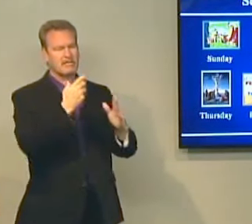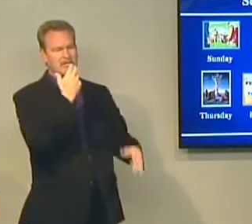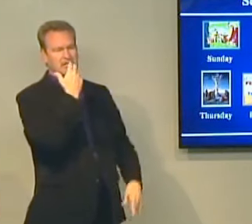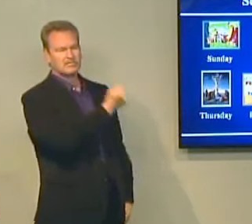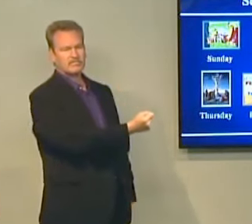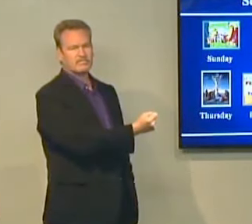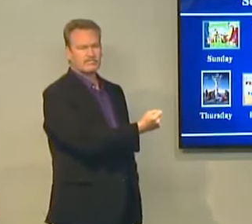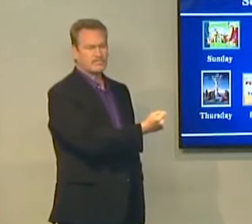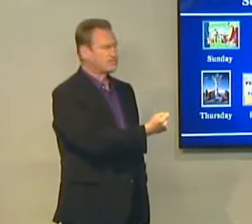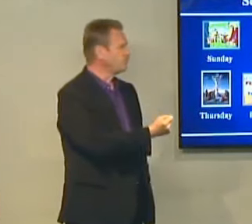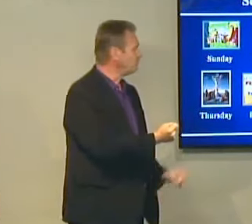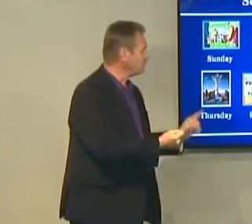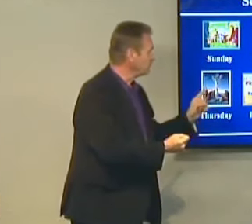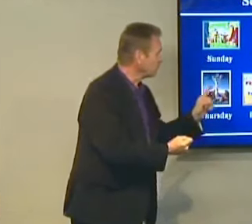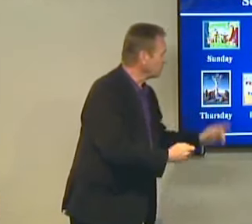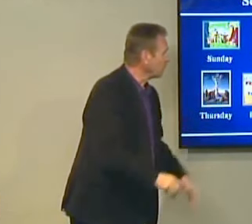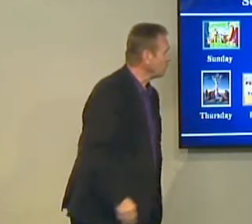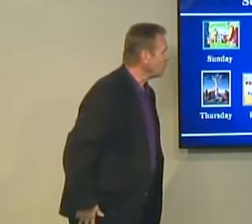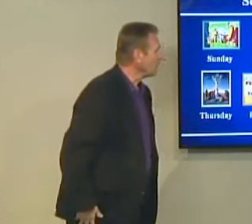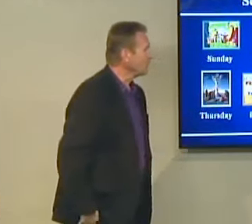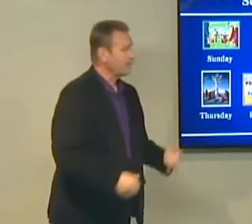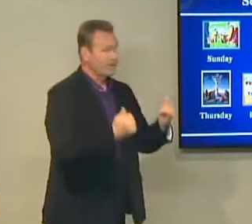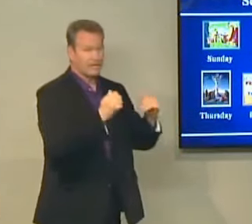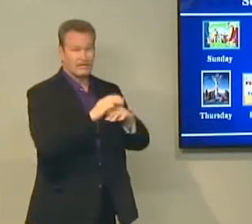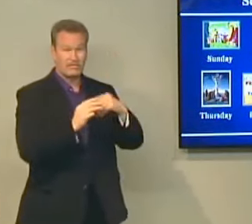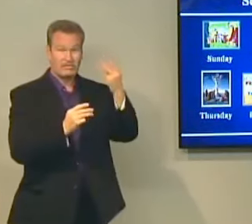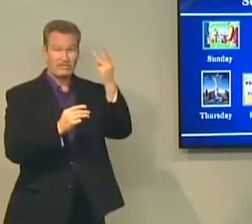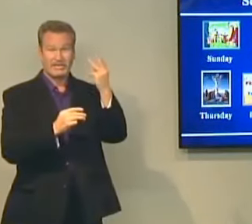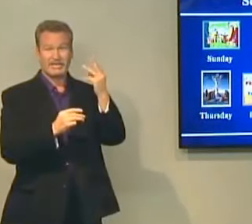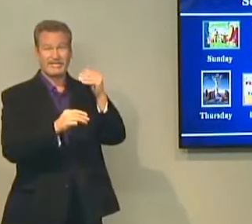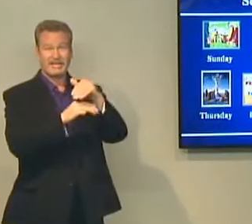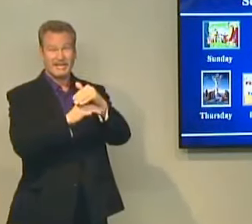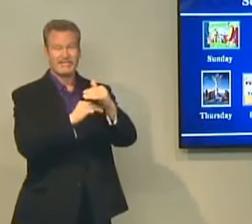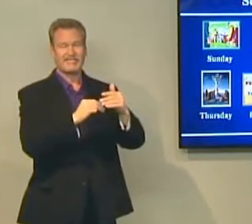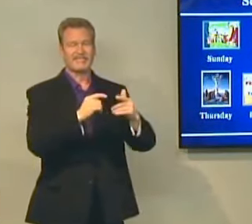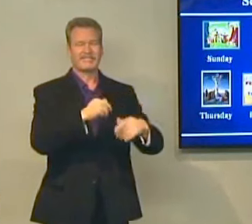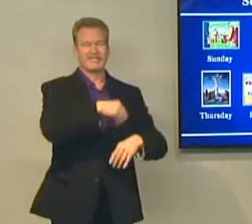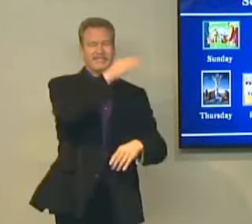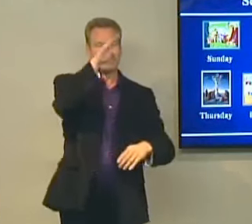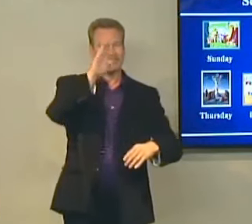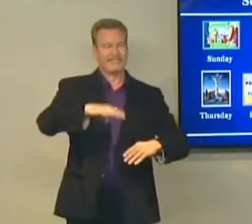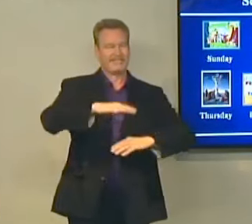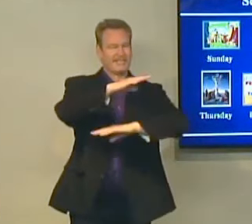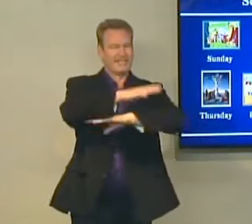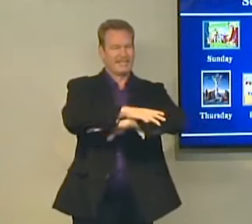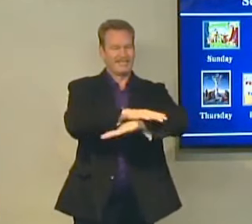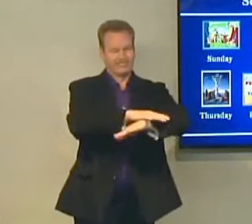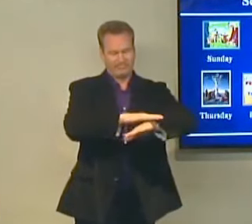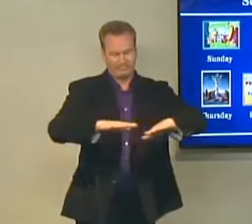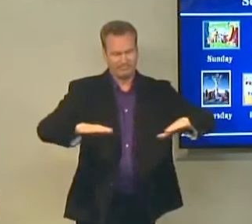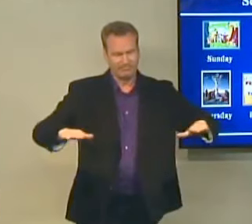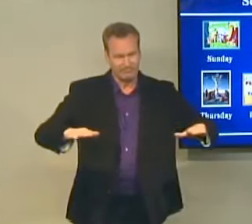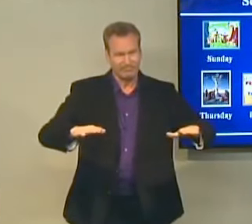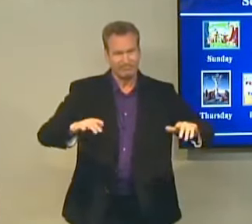spiritual fruit, and so God was cursing them in the sense that he was cursing this fake tree. Then we talked about how Wednesday, Jesus celebrated the Passover